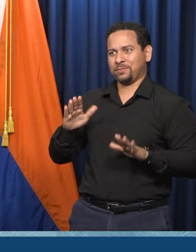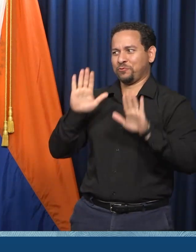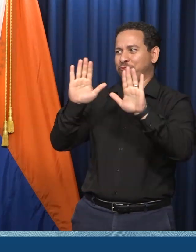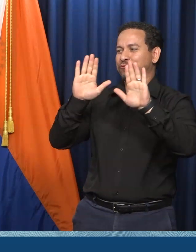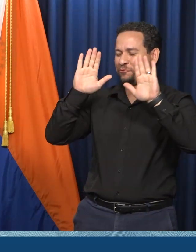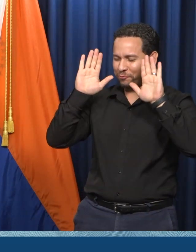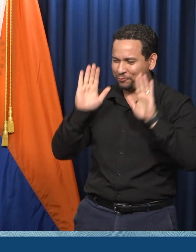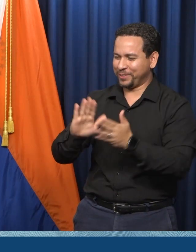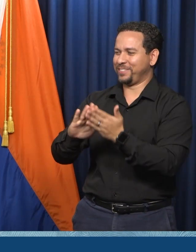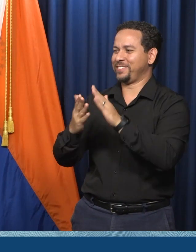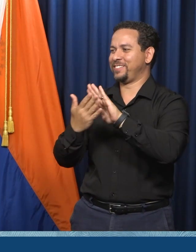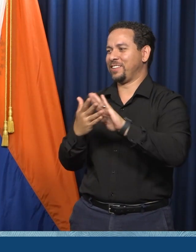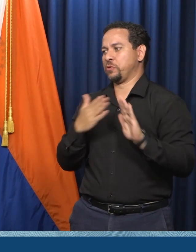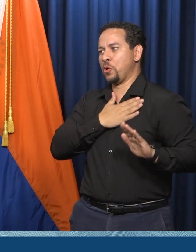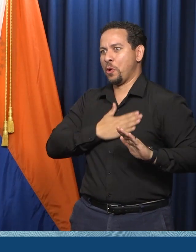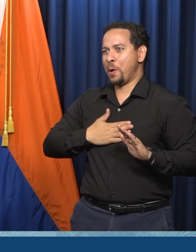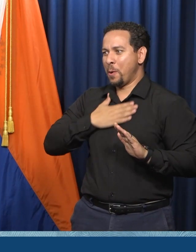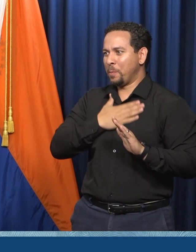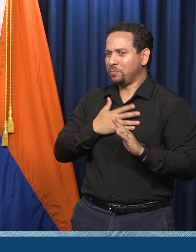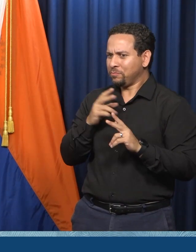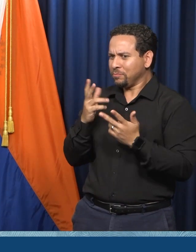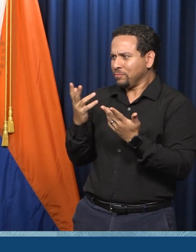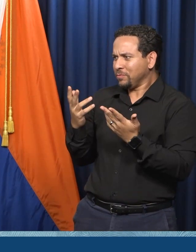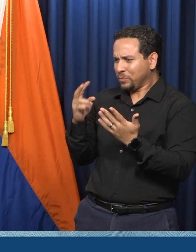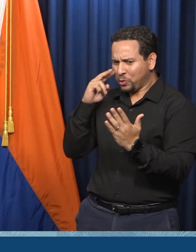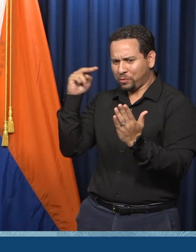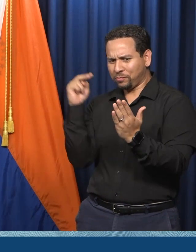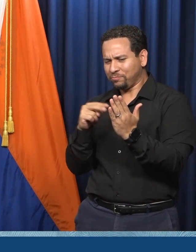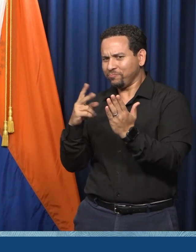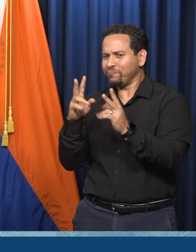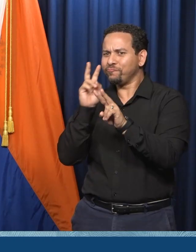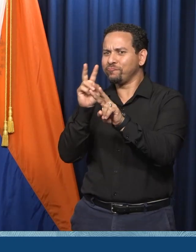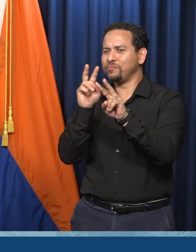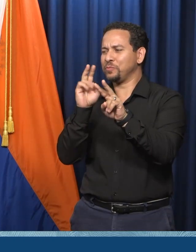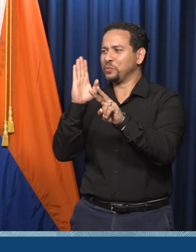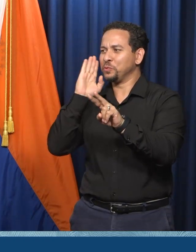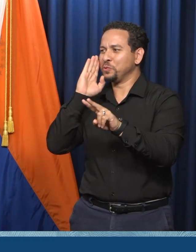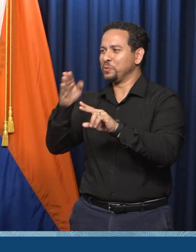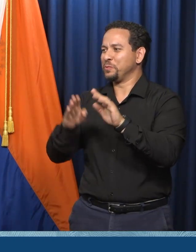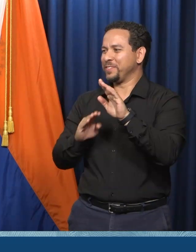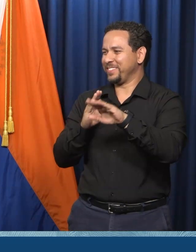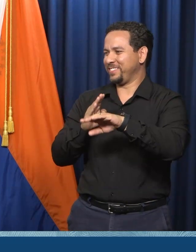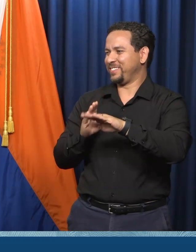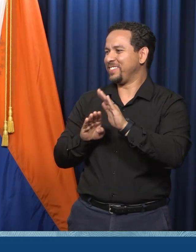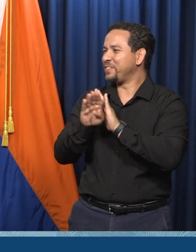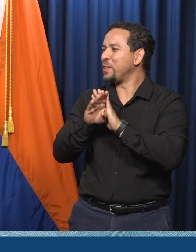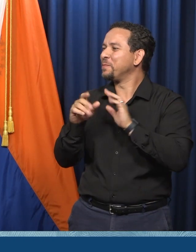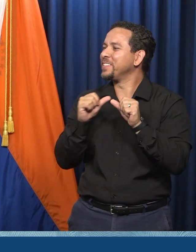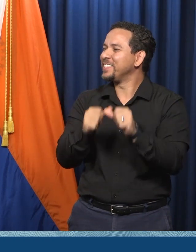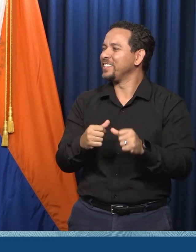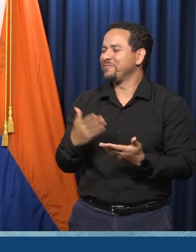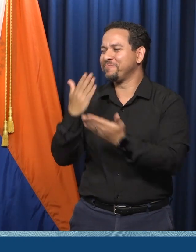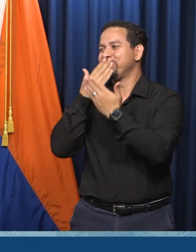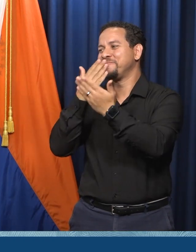future developments, and please take some time to drive north and pay us a visit. Thank you.